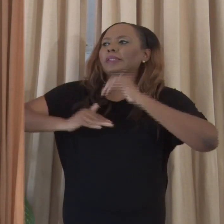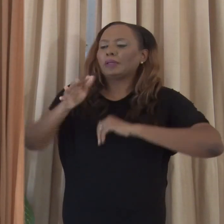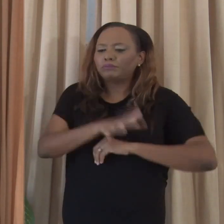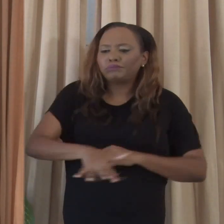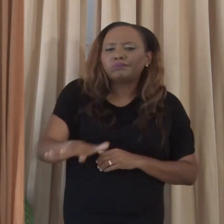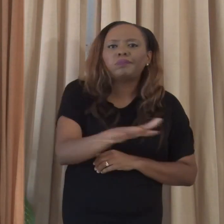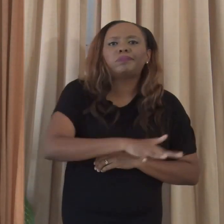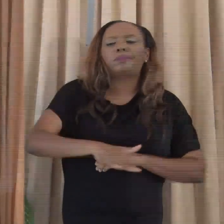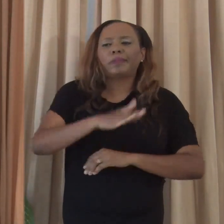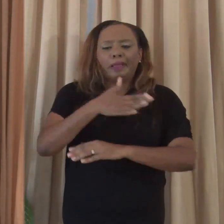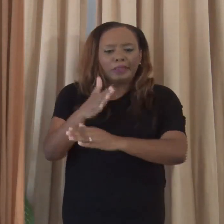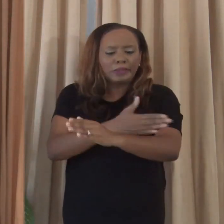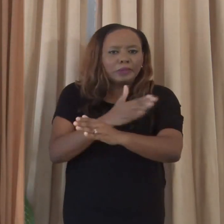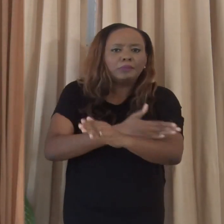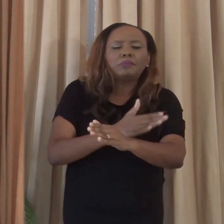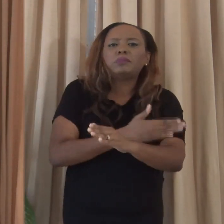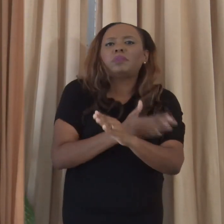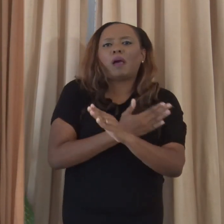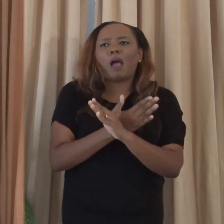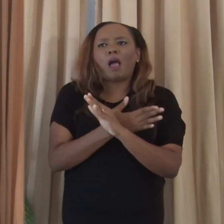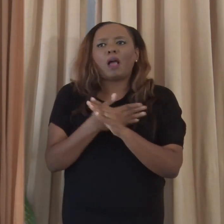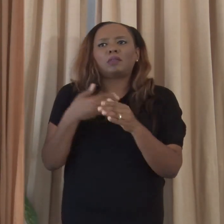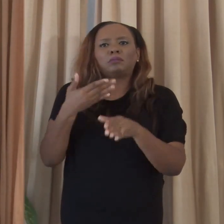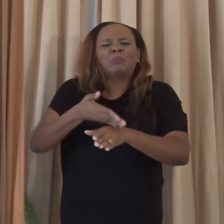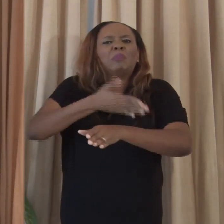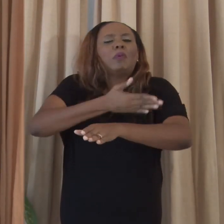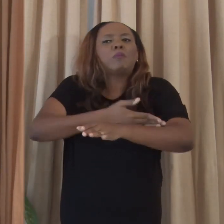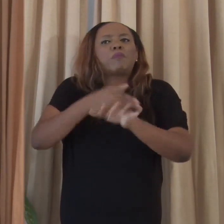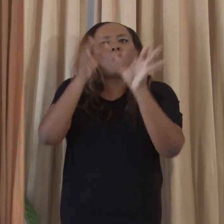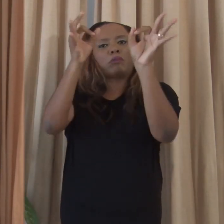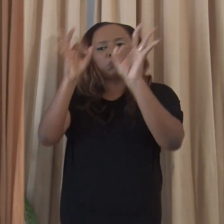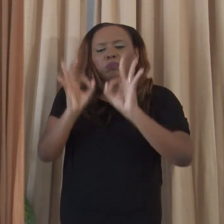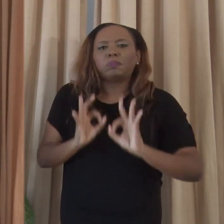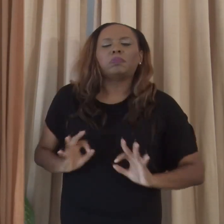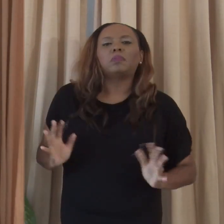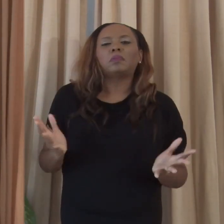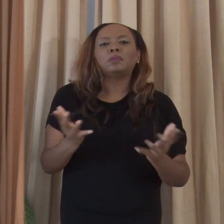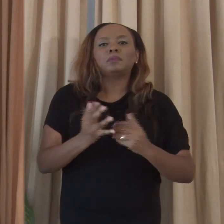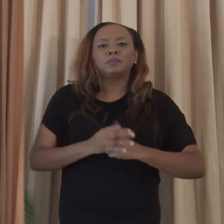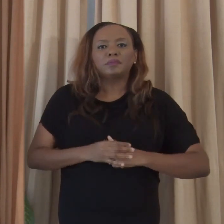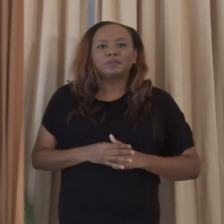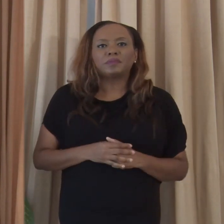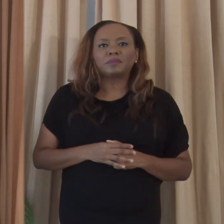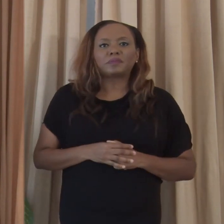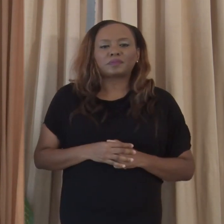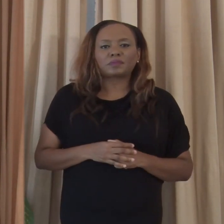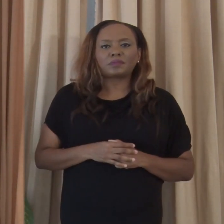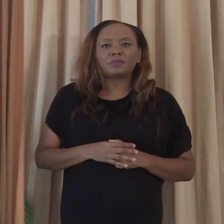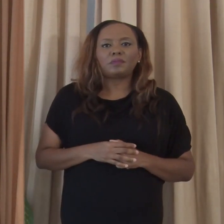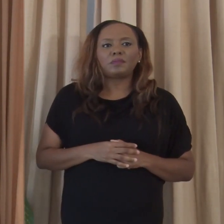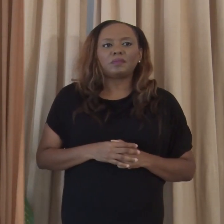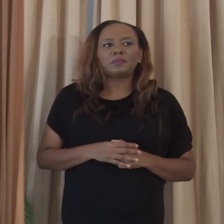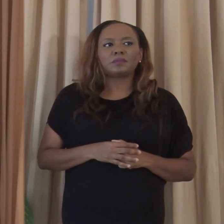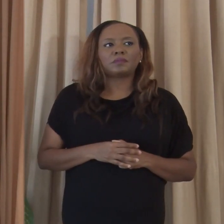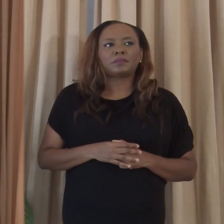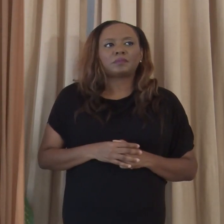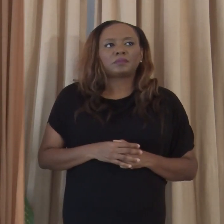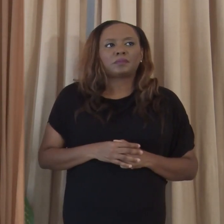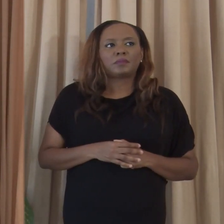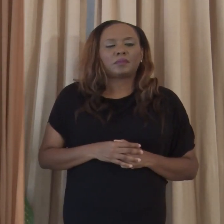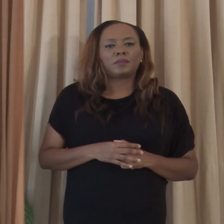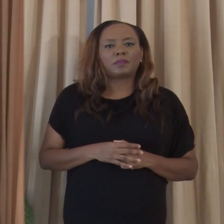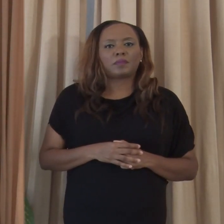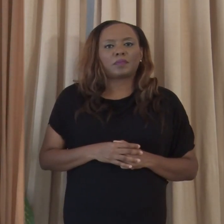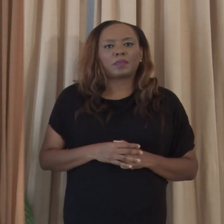renovation to come out of this in a refurbished and more competitive state. There are 9 which have indicated that they